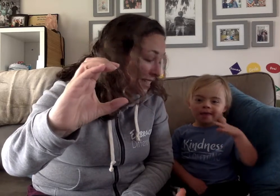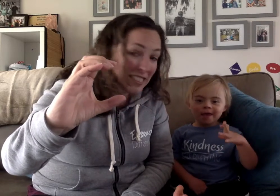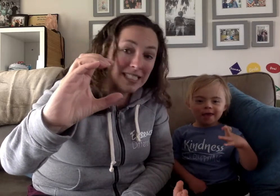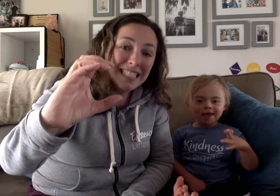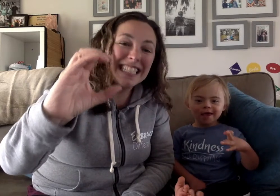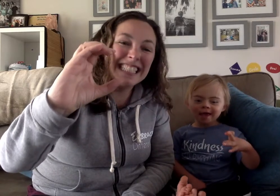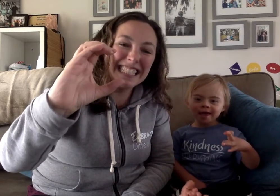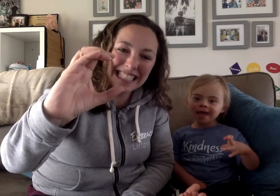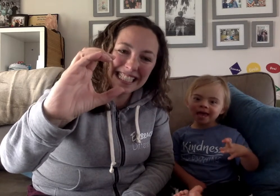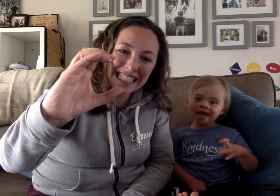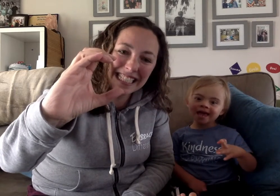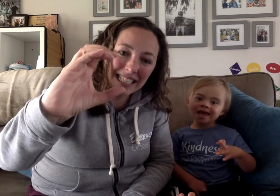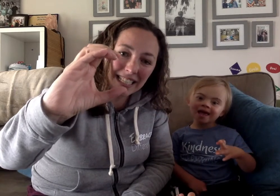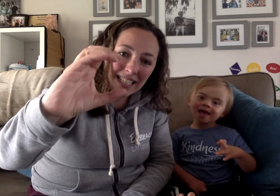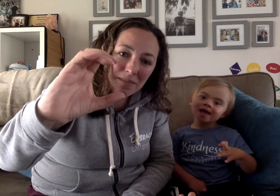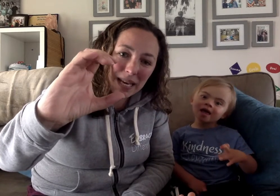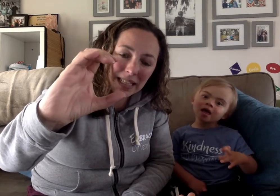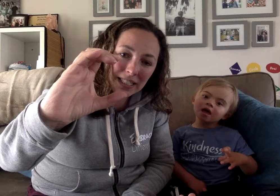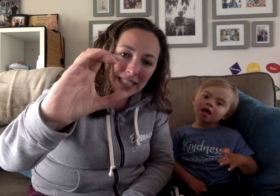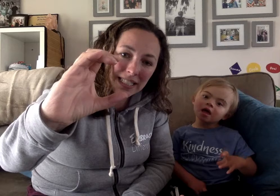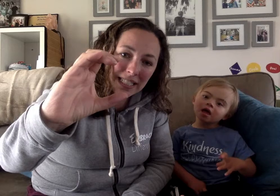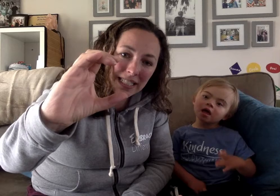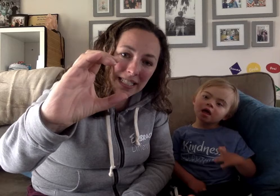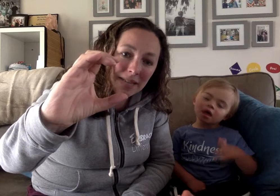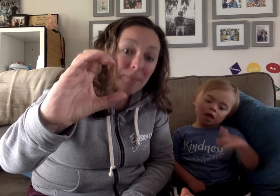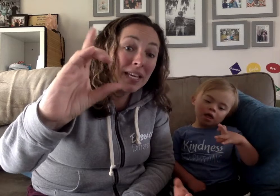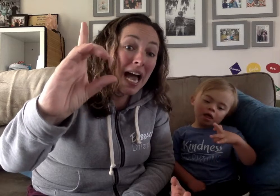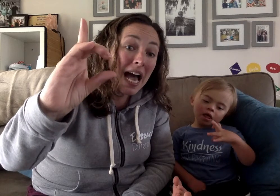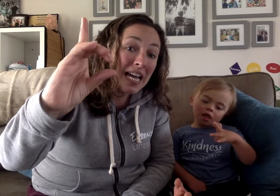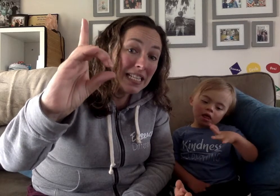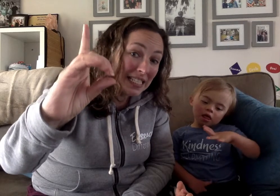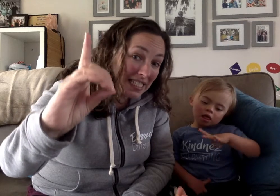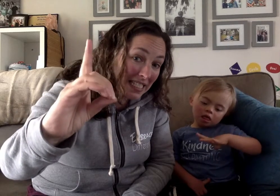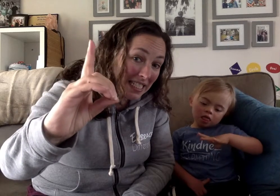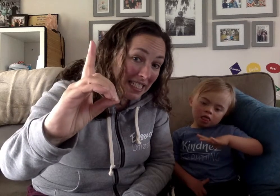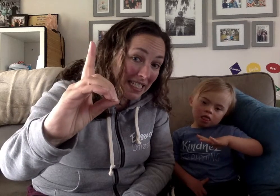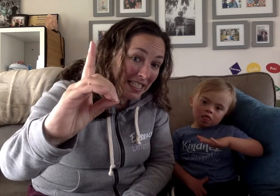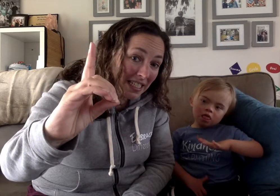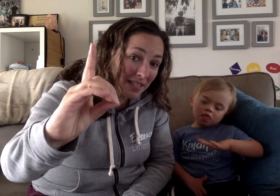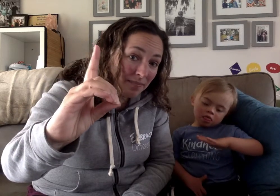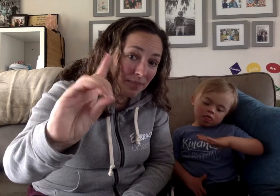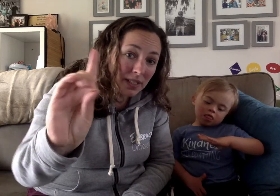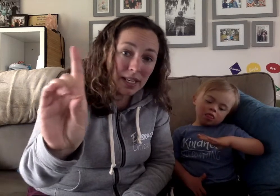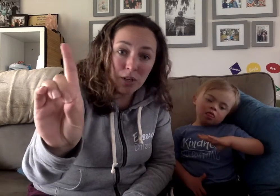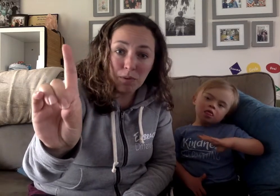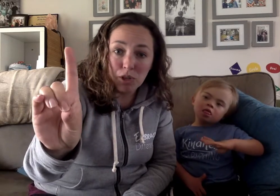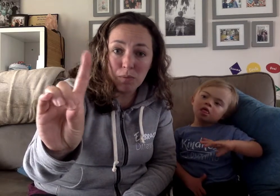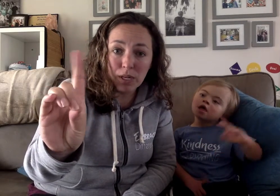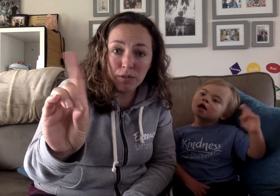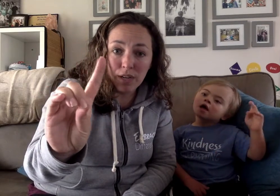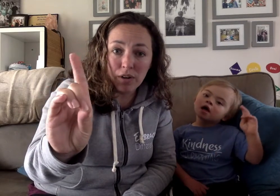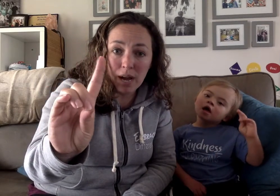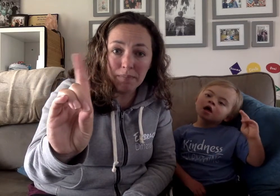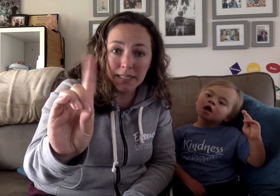E. C. You make a little C. D. It's like you put your pointer finger up to say